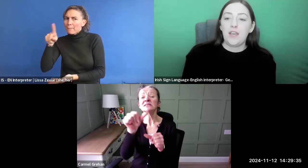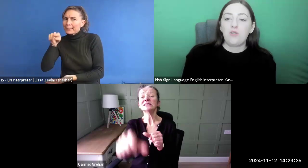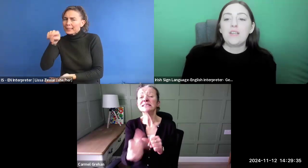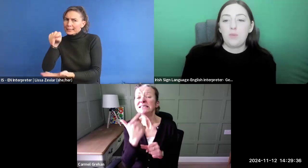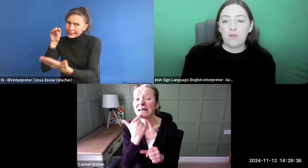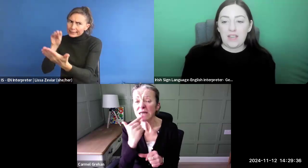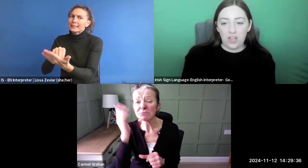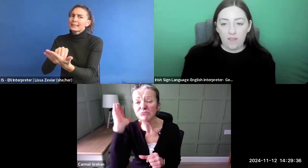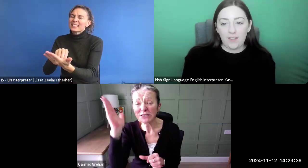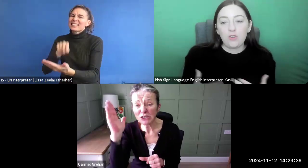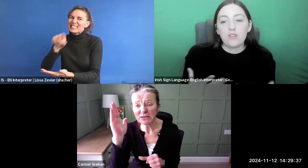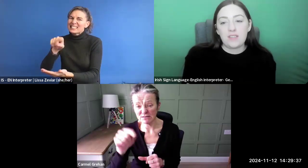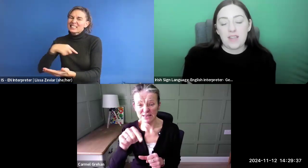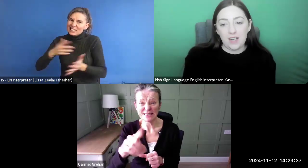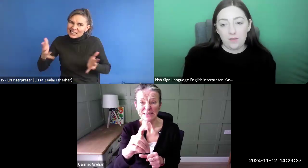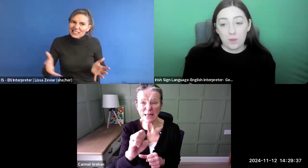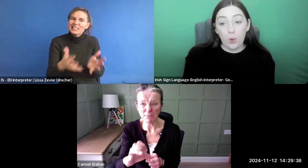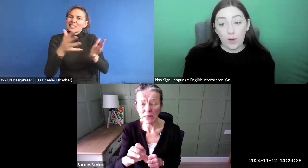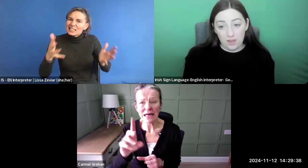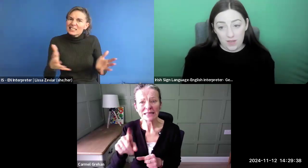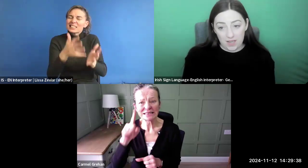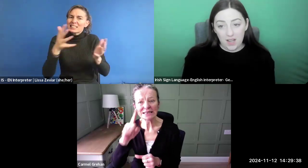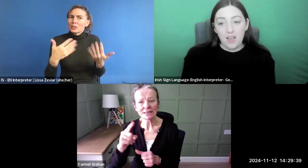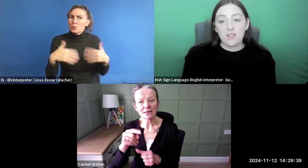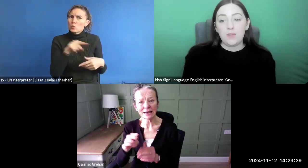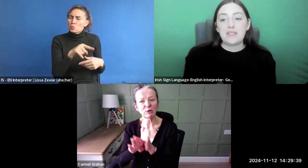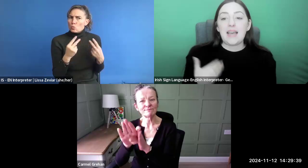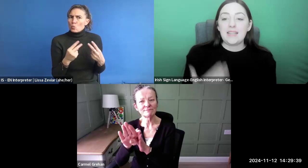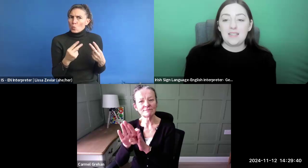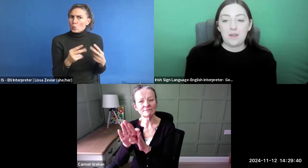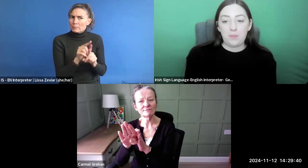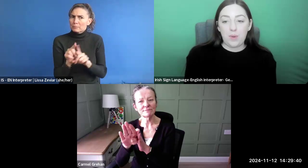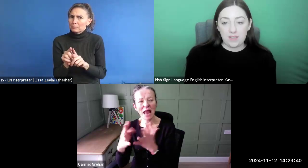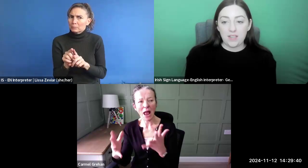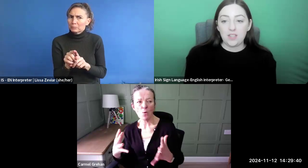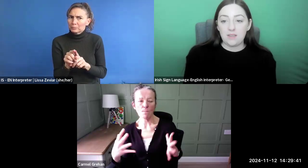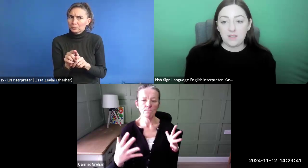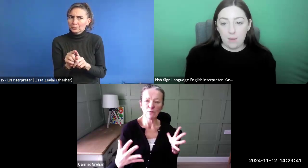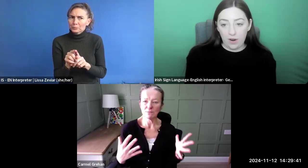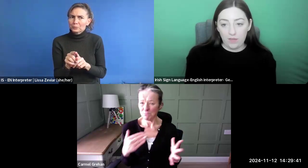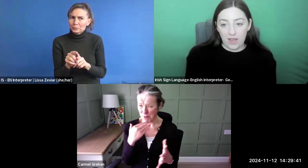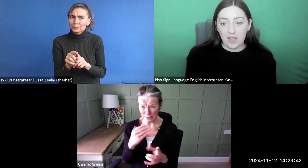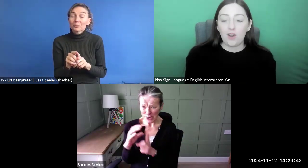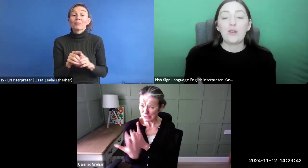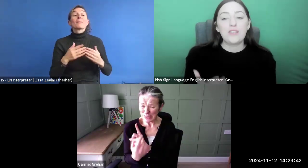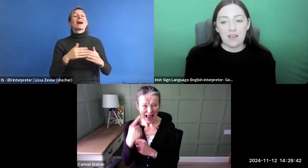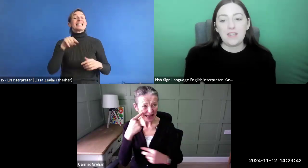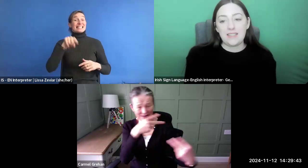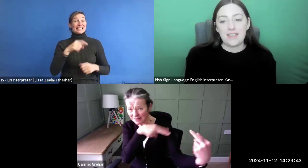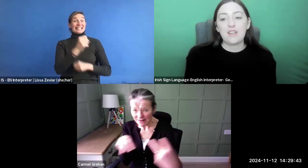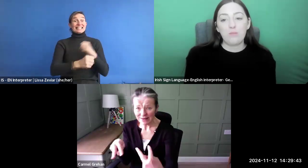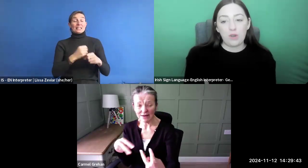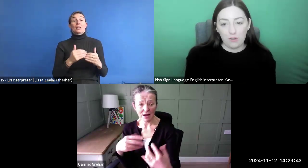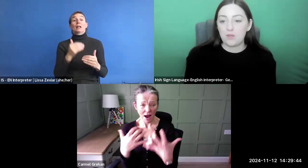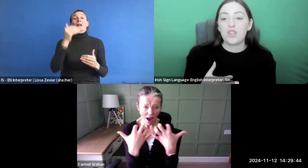and increase the motivation on that and their understanding of the importance of that. So the second presentation in December of that year, I could